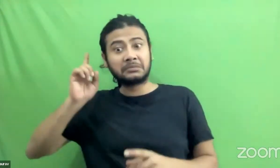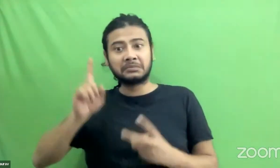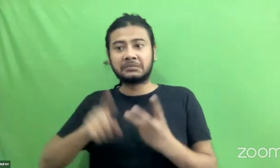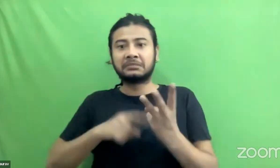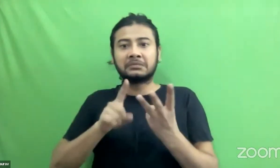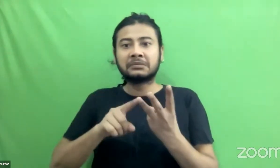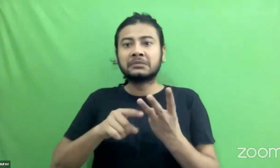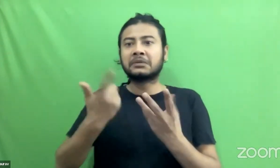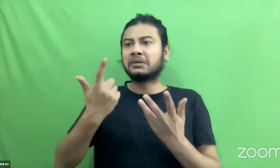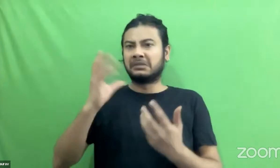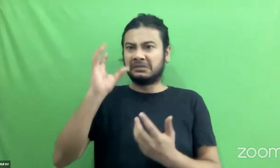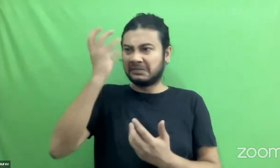anger, greed.